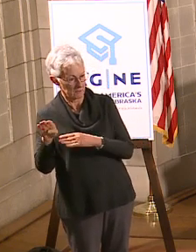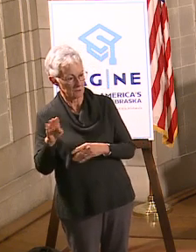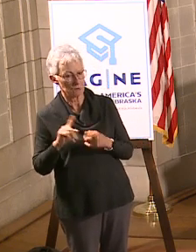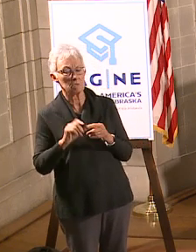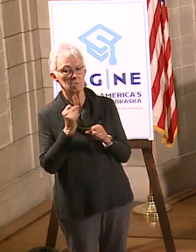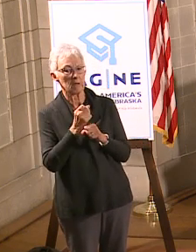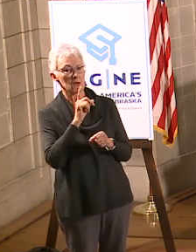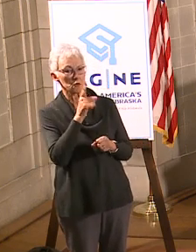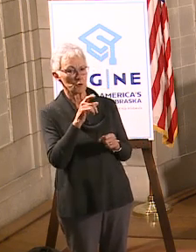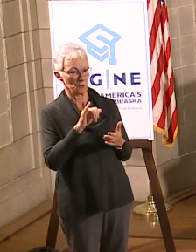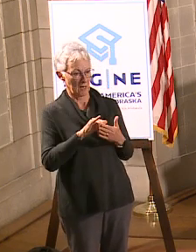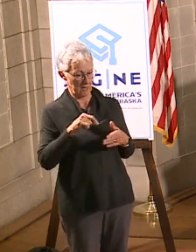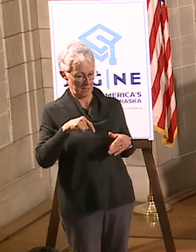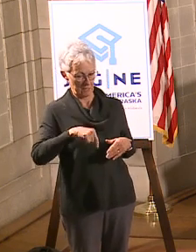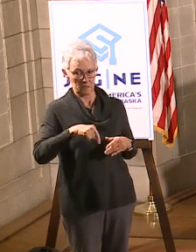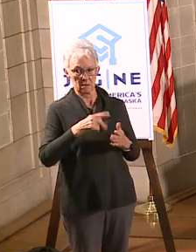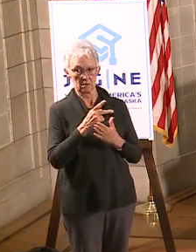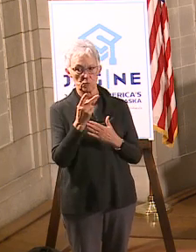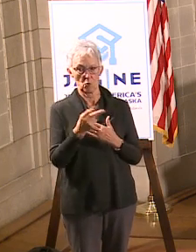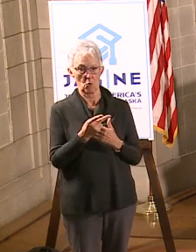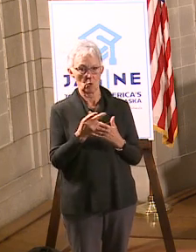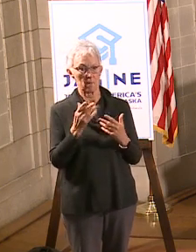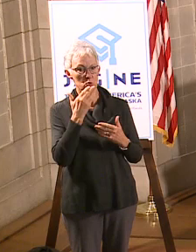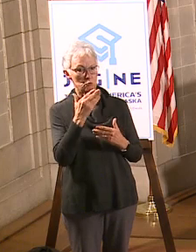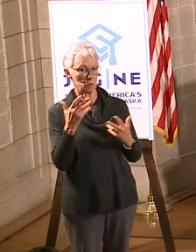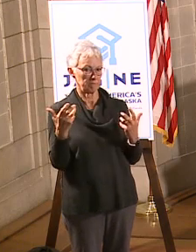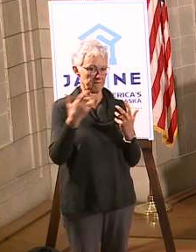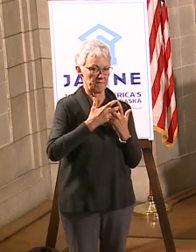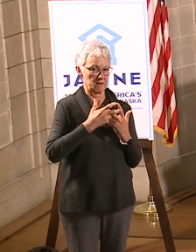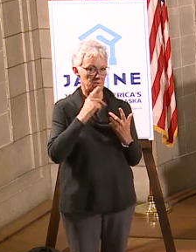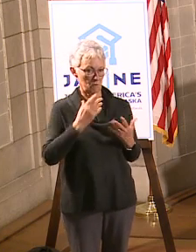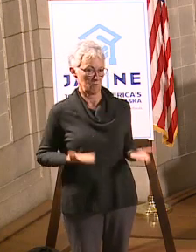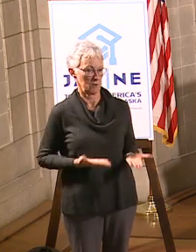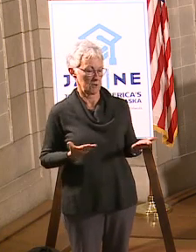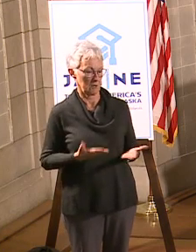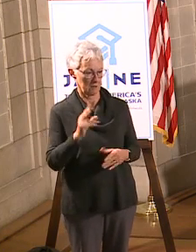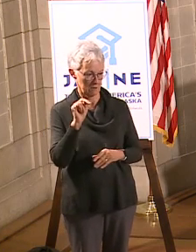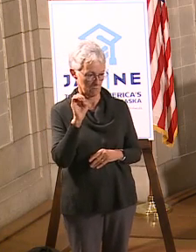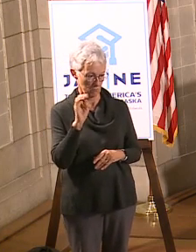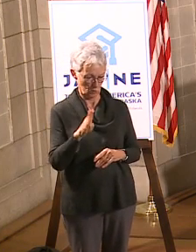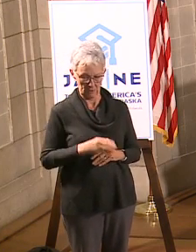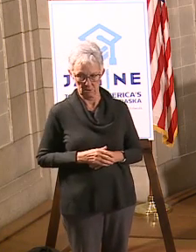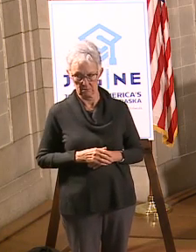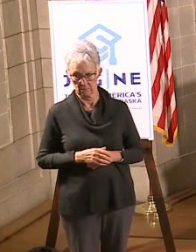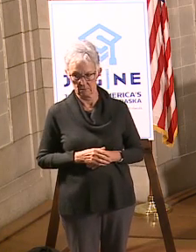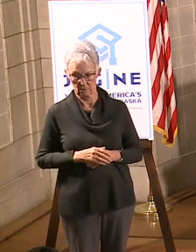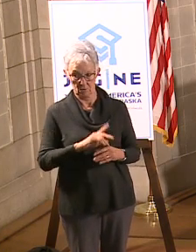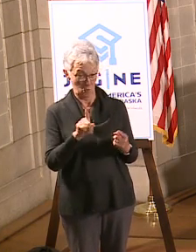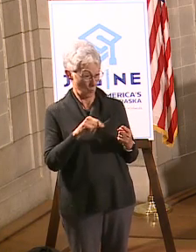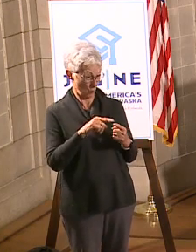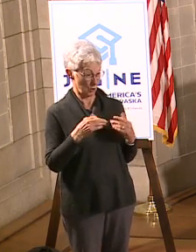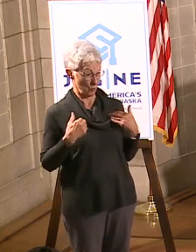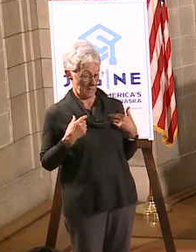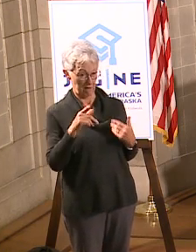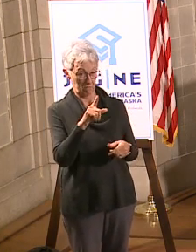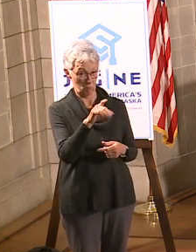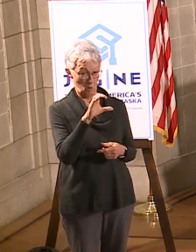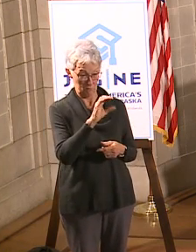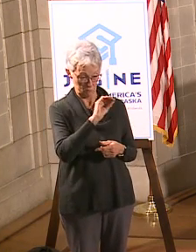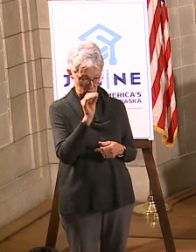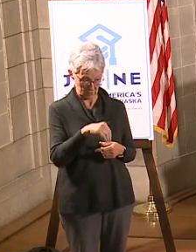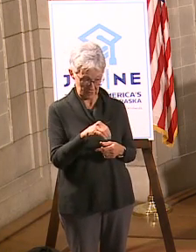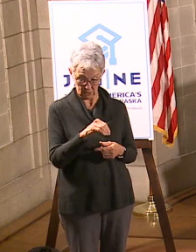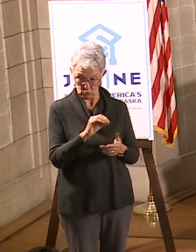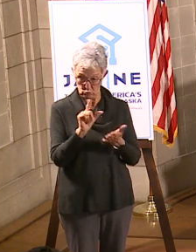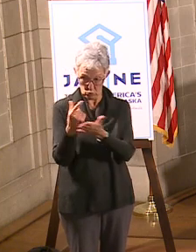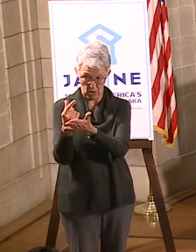Nebraska. And you've just cited the answer to the question. When you get 100% graduation rates, 86%